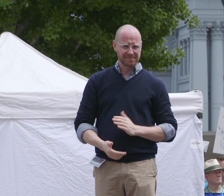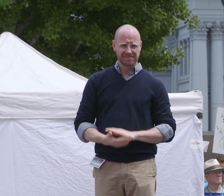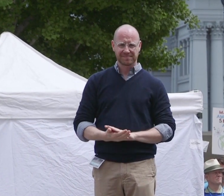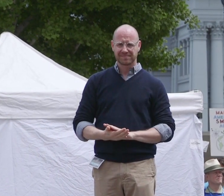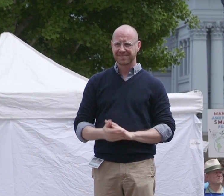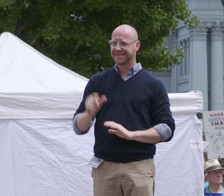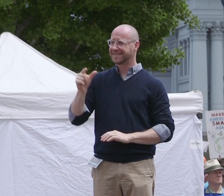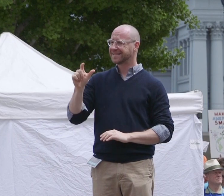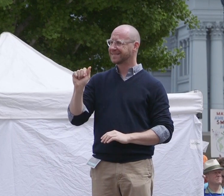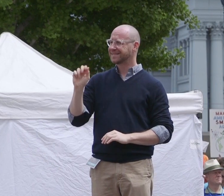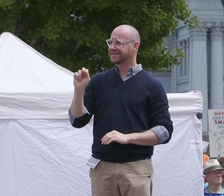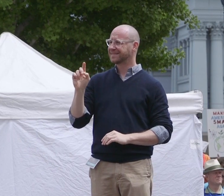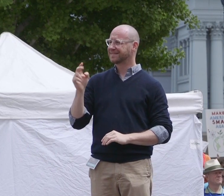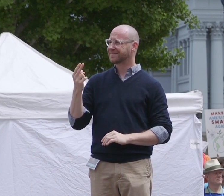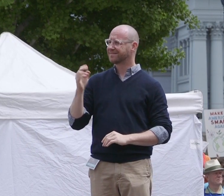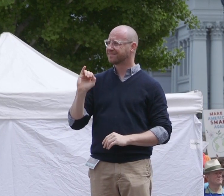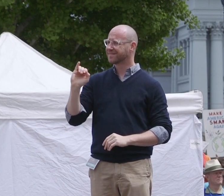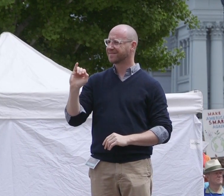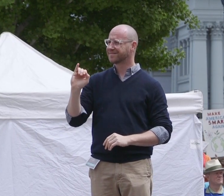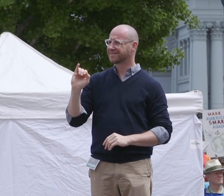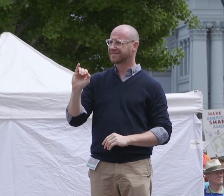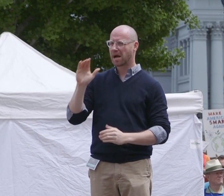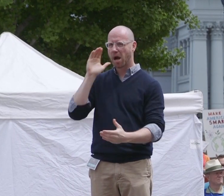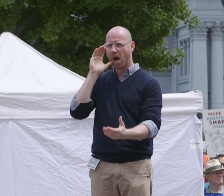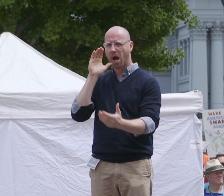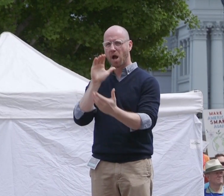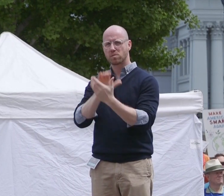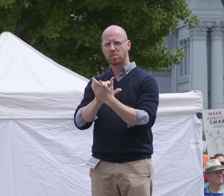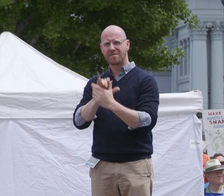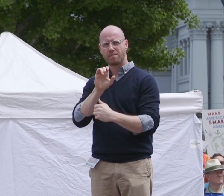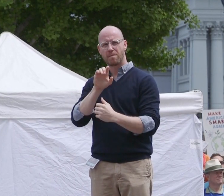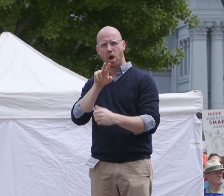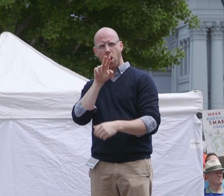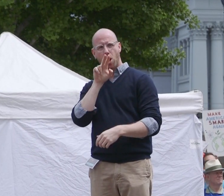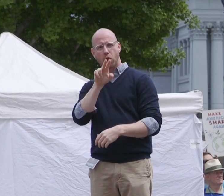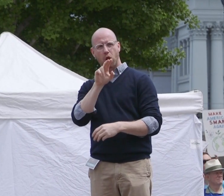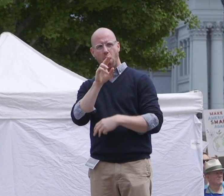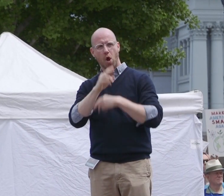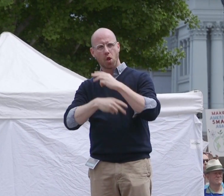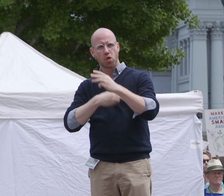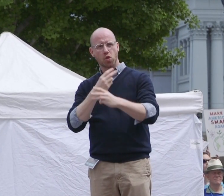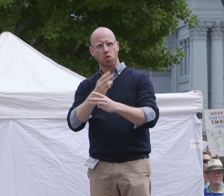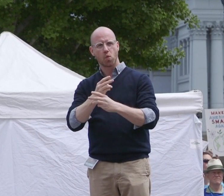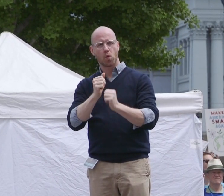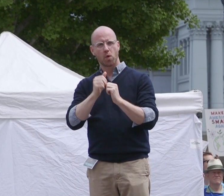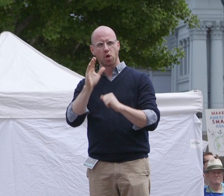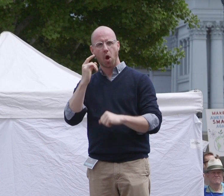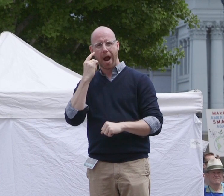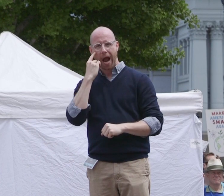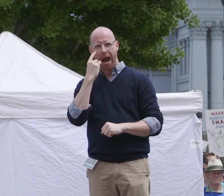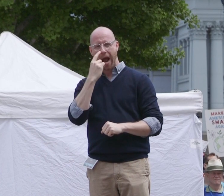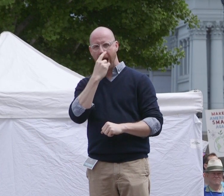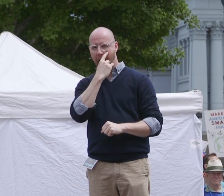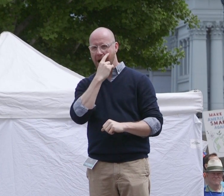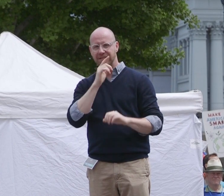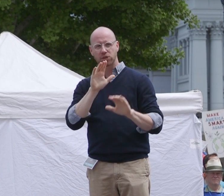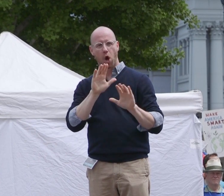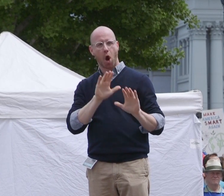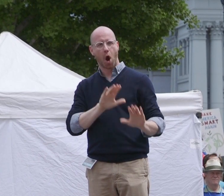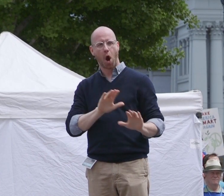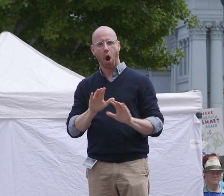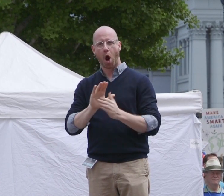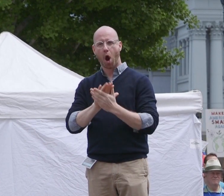Gandhi says that we must look the world in the face with calm and clear eyes, even though the eyes of the world